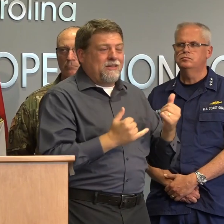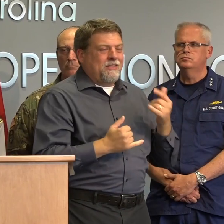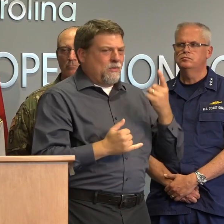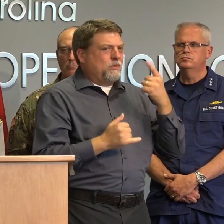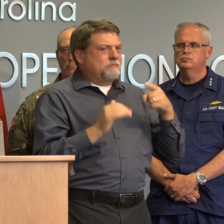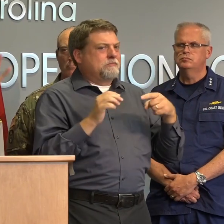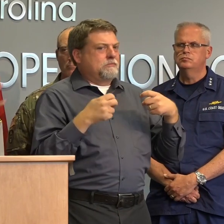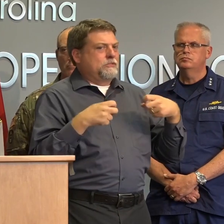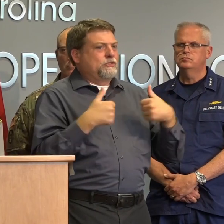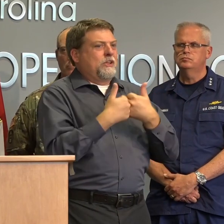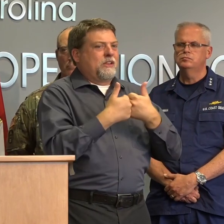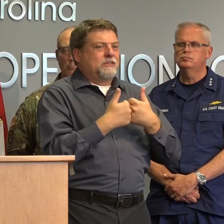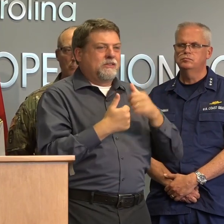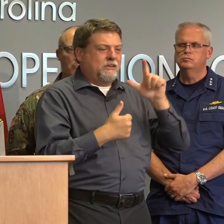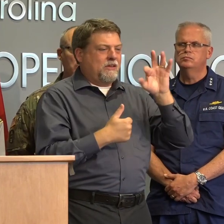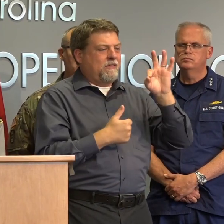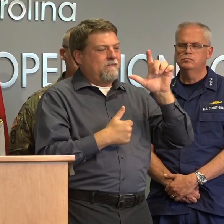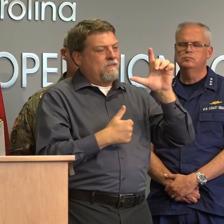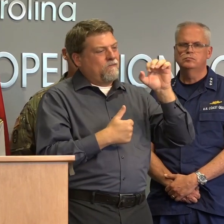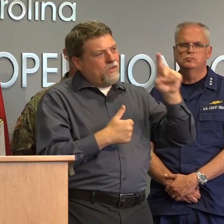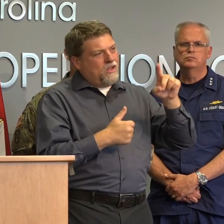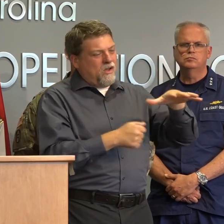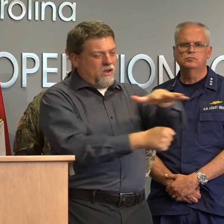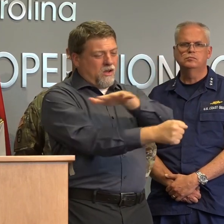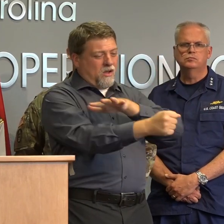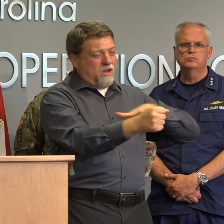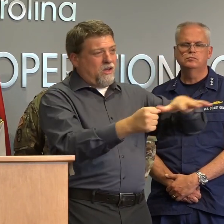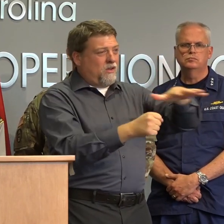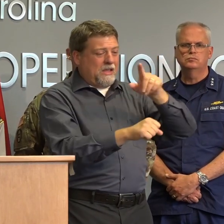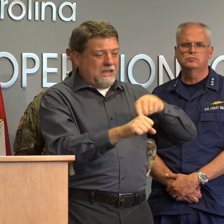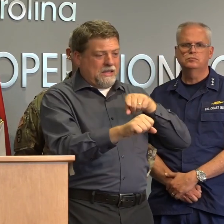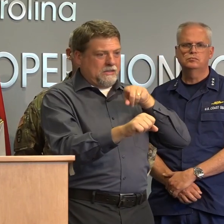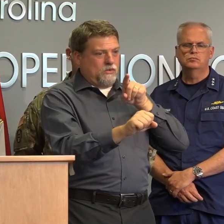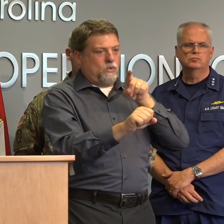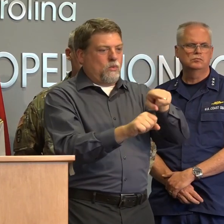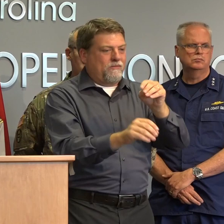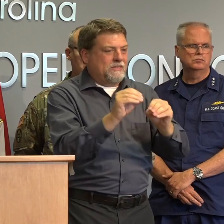think it's just flooded all around and you can't get to it right.